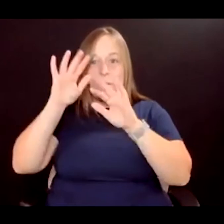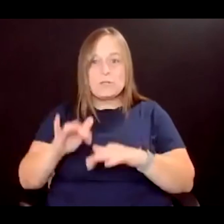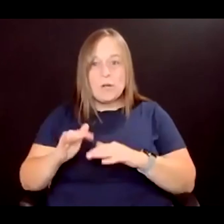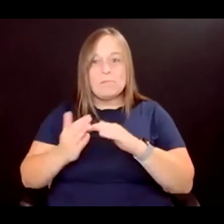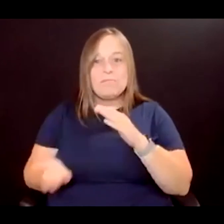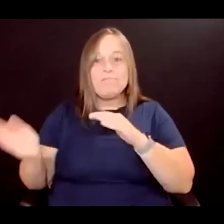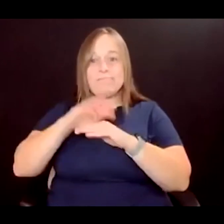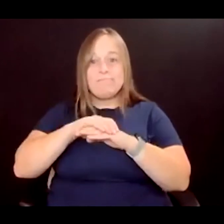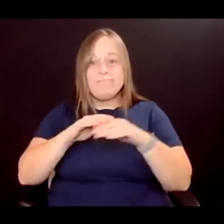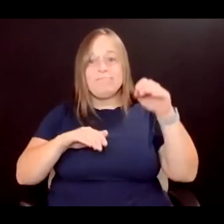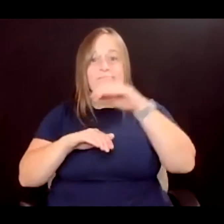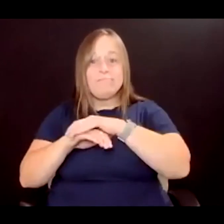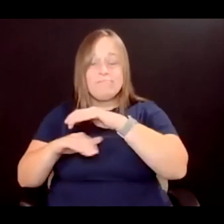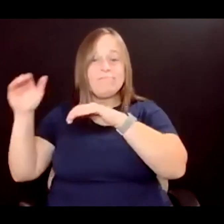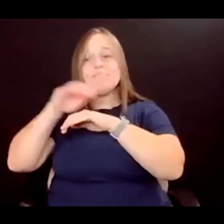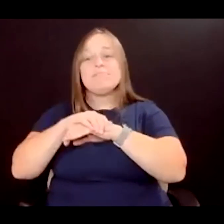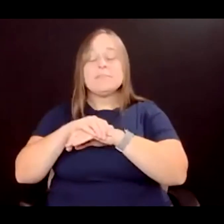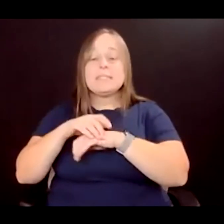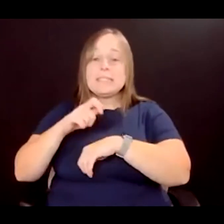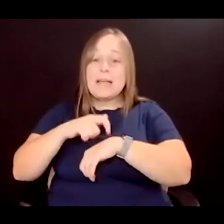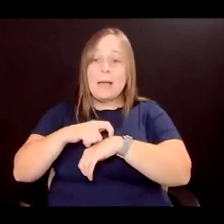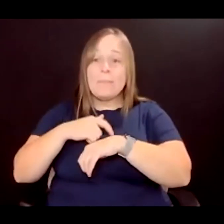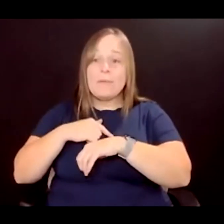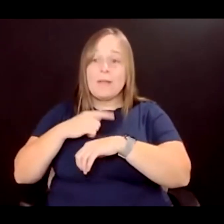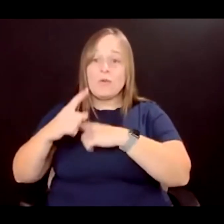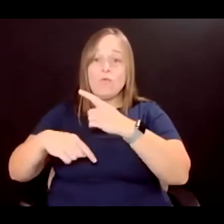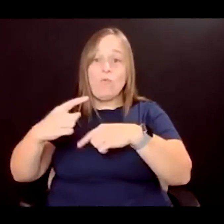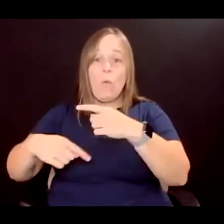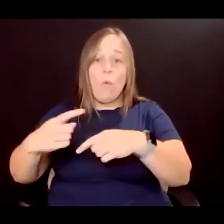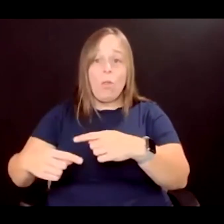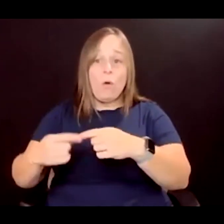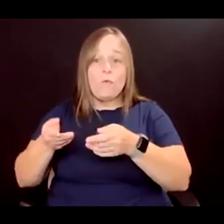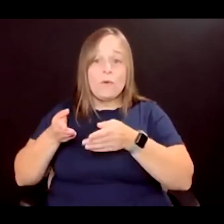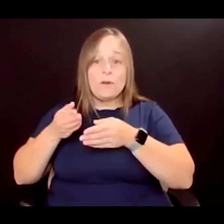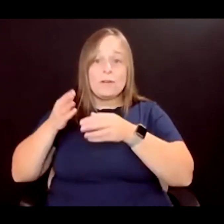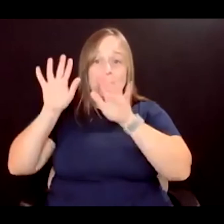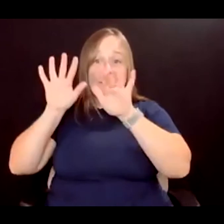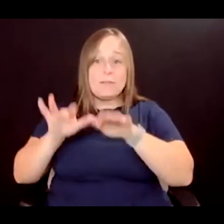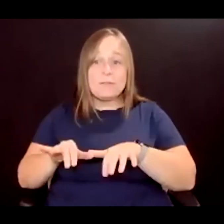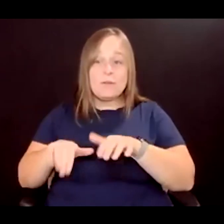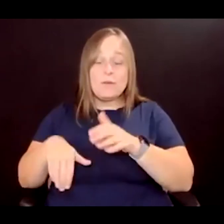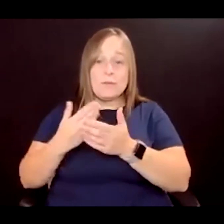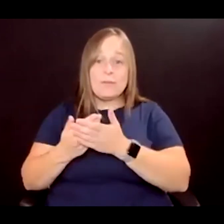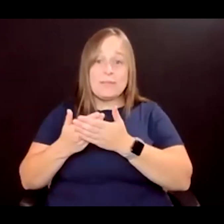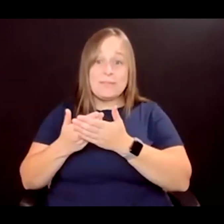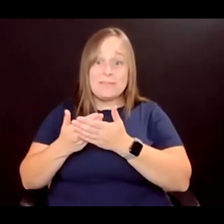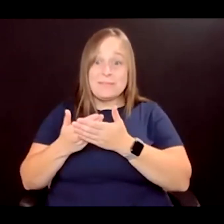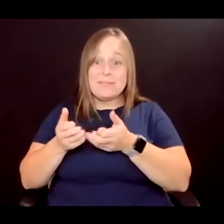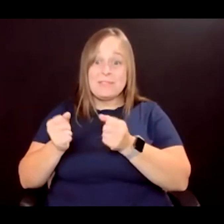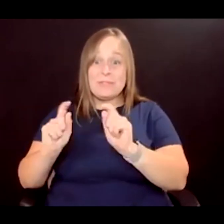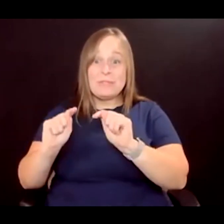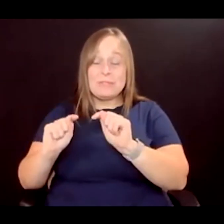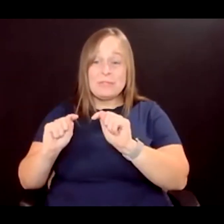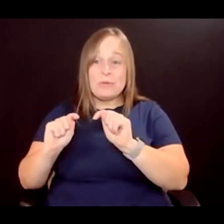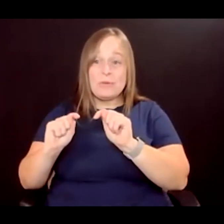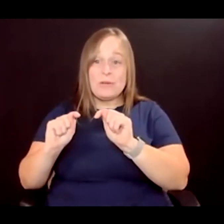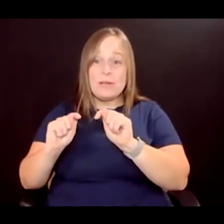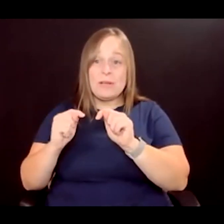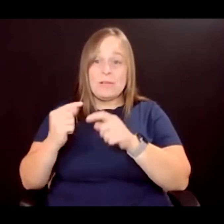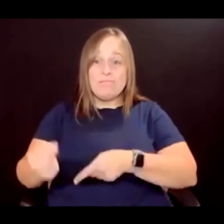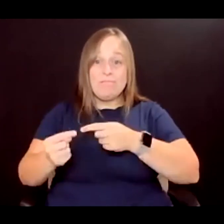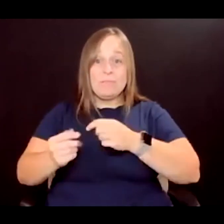they're plowing the street, they're now pushing the snow back up onto the sidewalk and into the curb cut. Yeah. It happens. You know what, Paul?